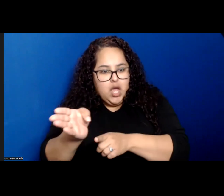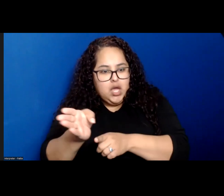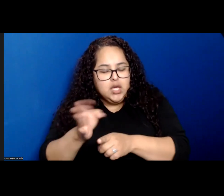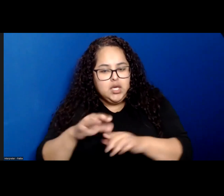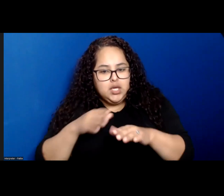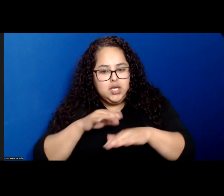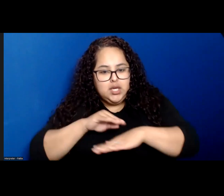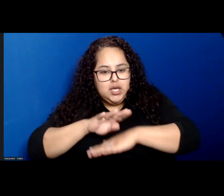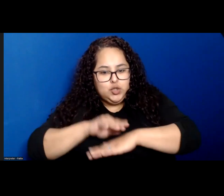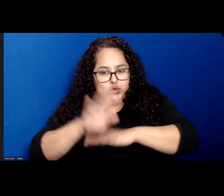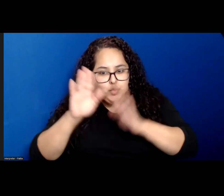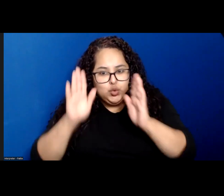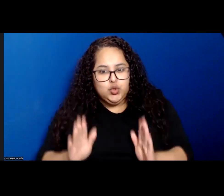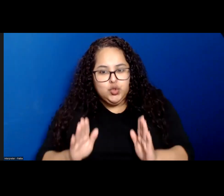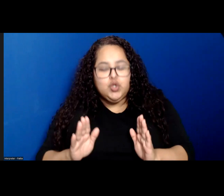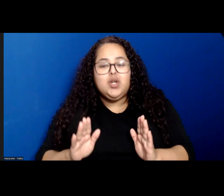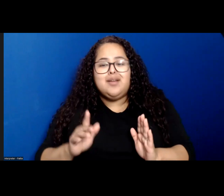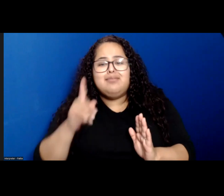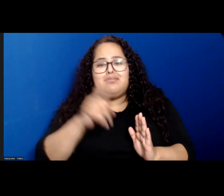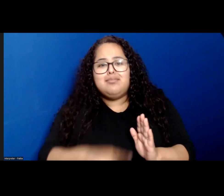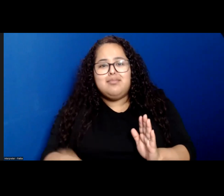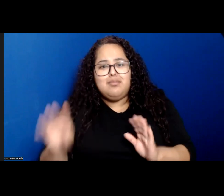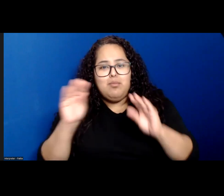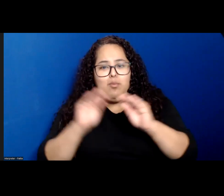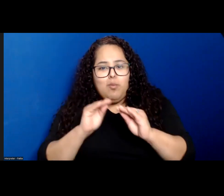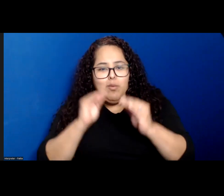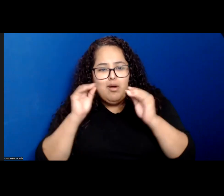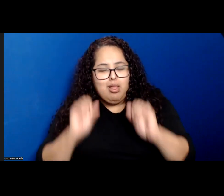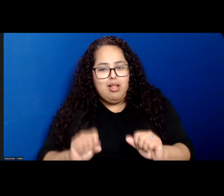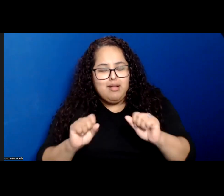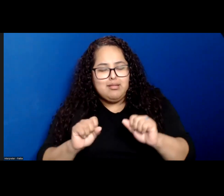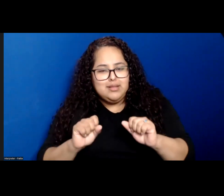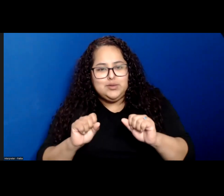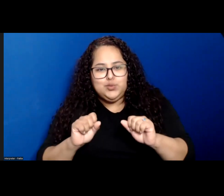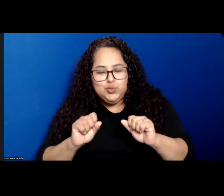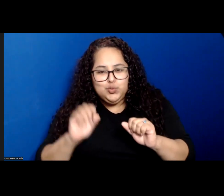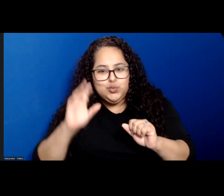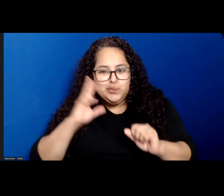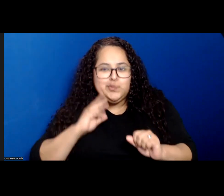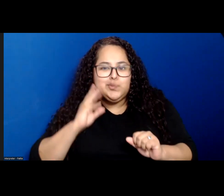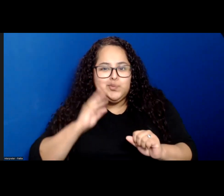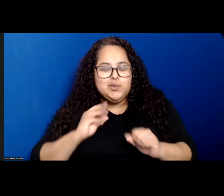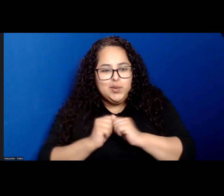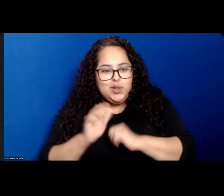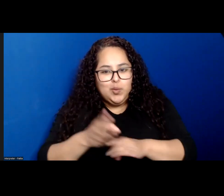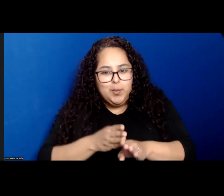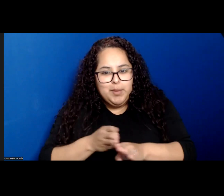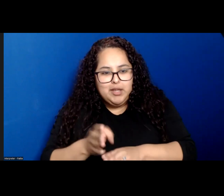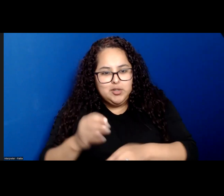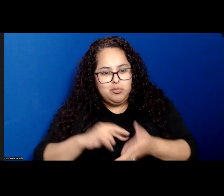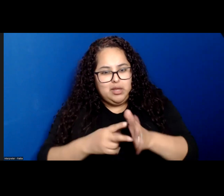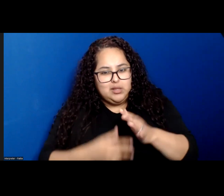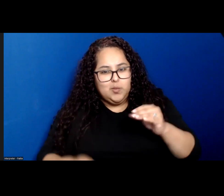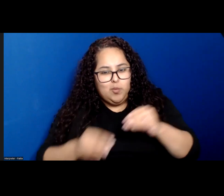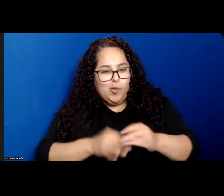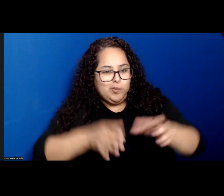Um, they will more likely see other students with your major, and they may have some information that